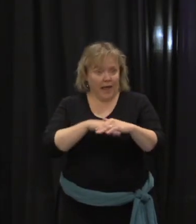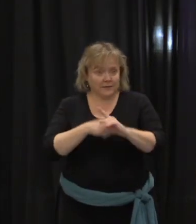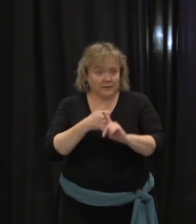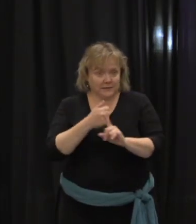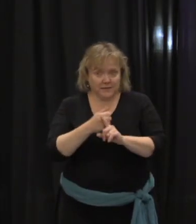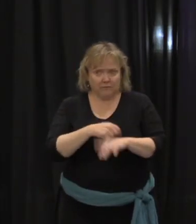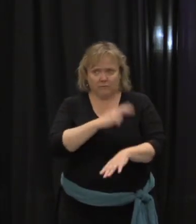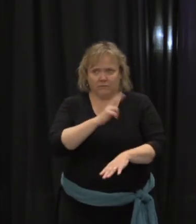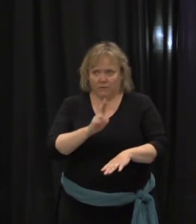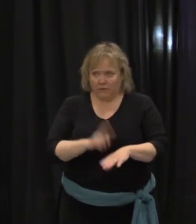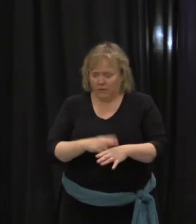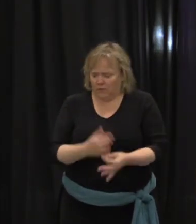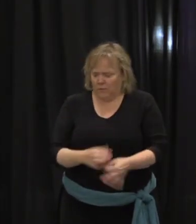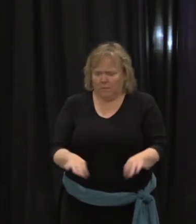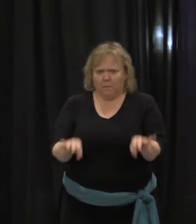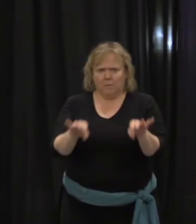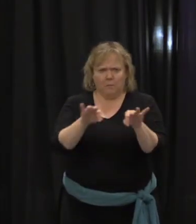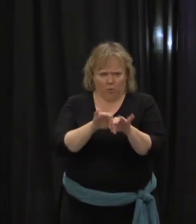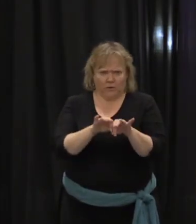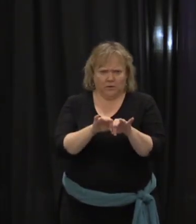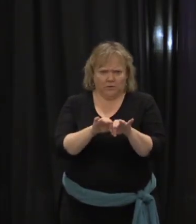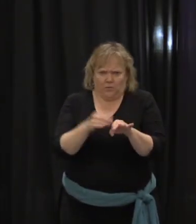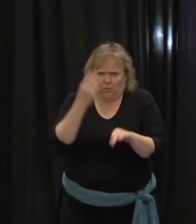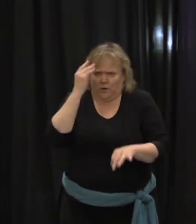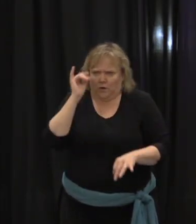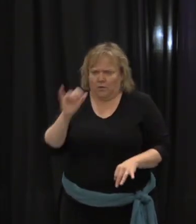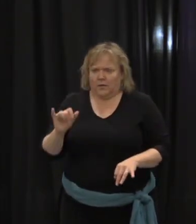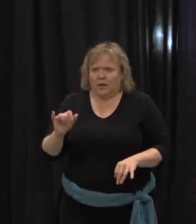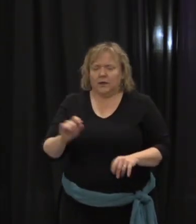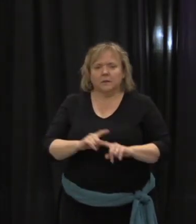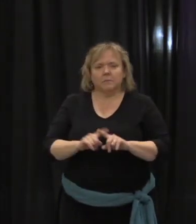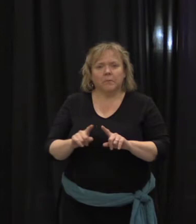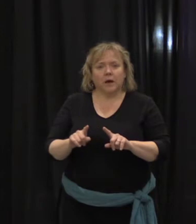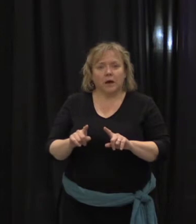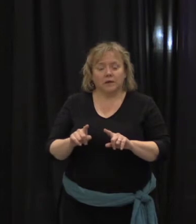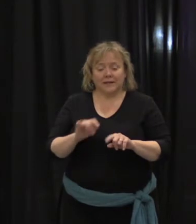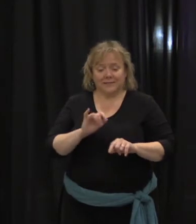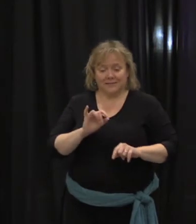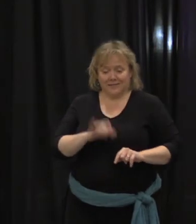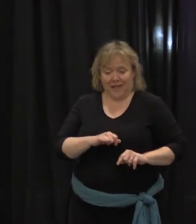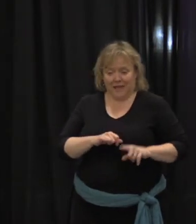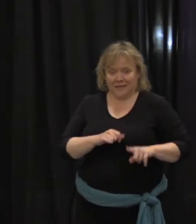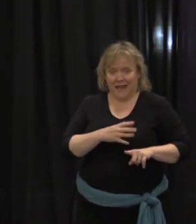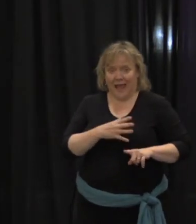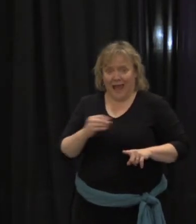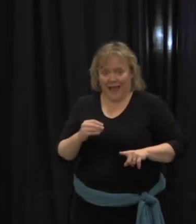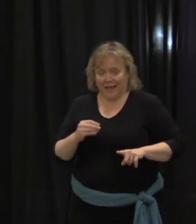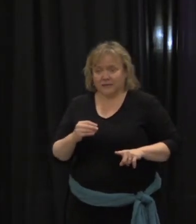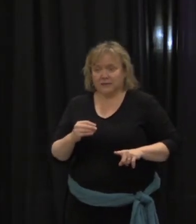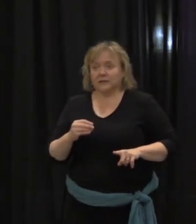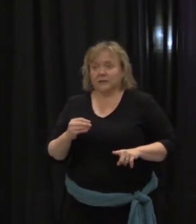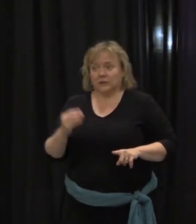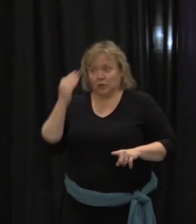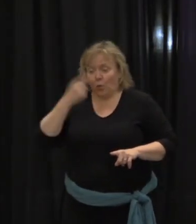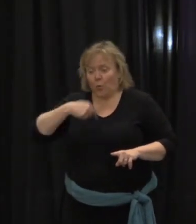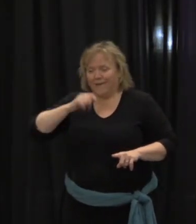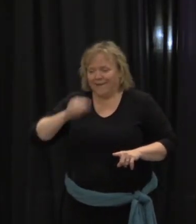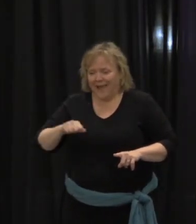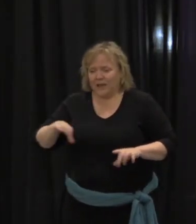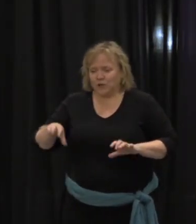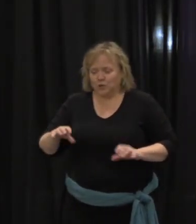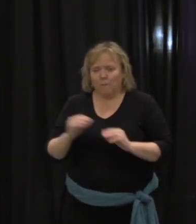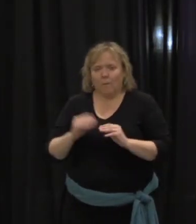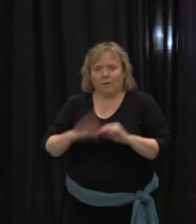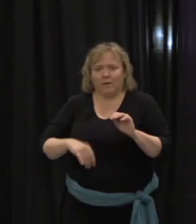is incredibly important, no doubt about that. And we can hold more than one thing at the same time. We